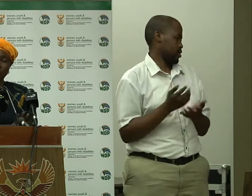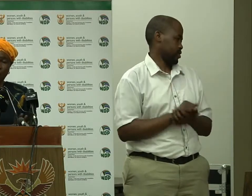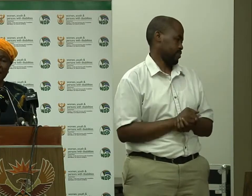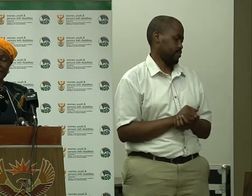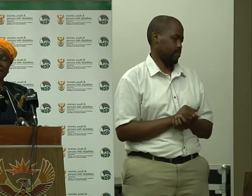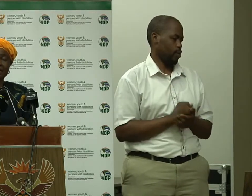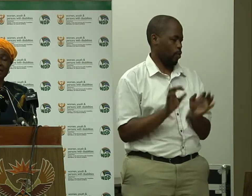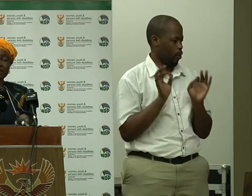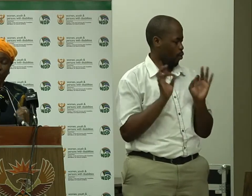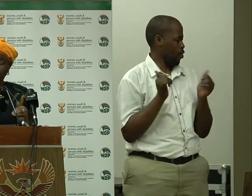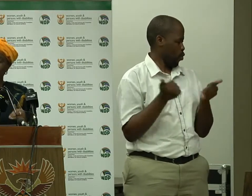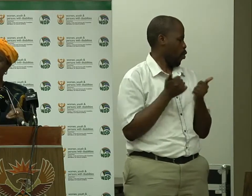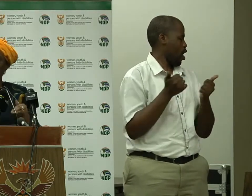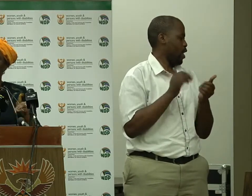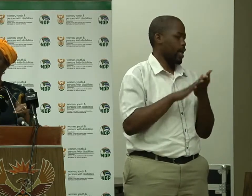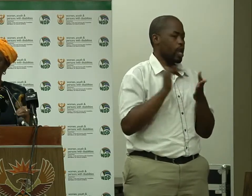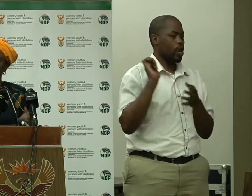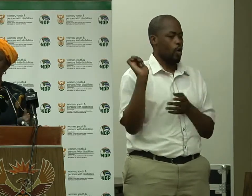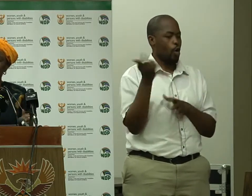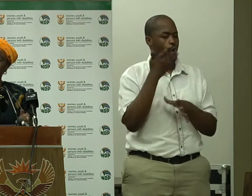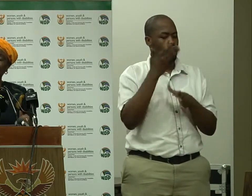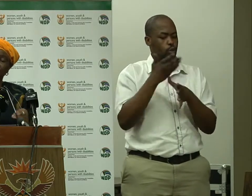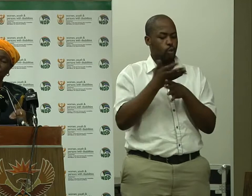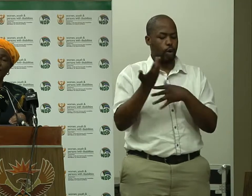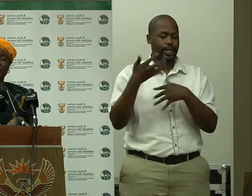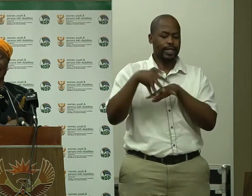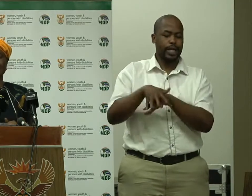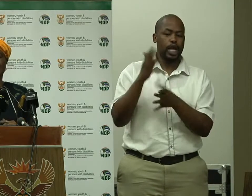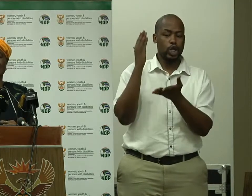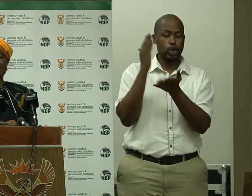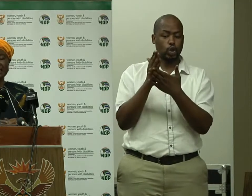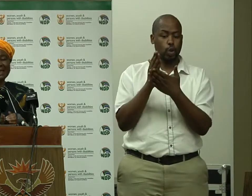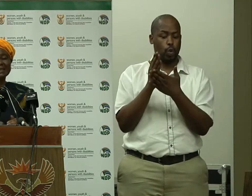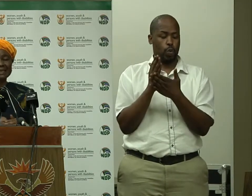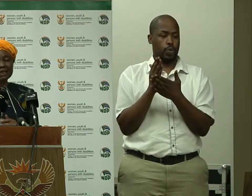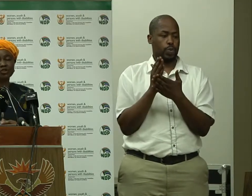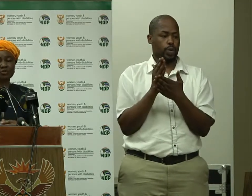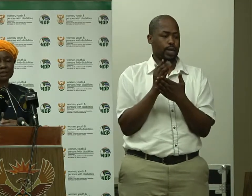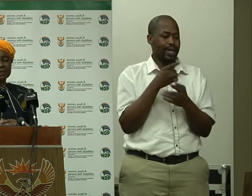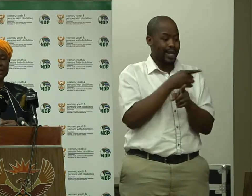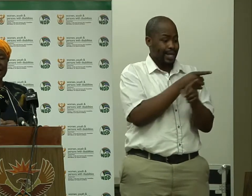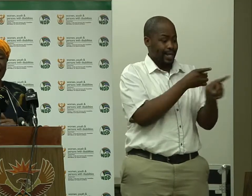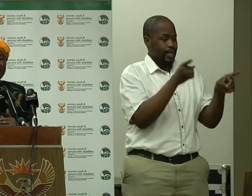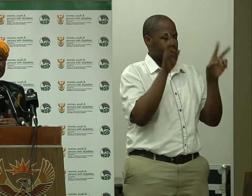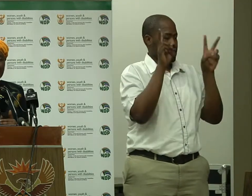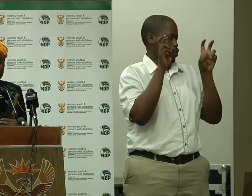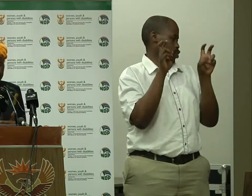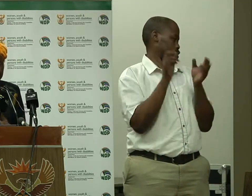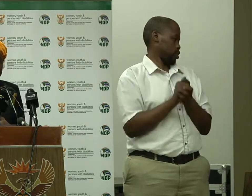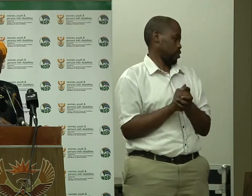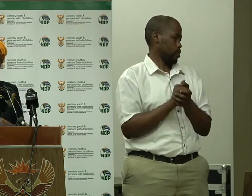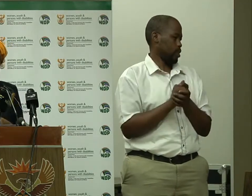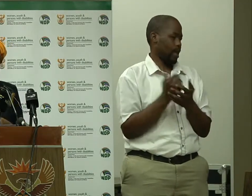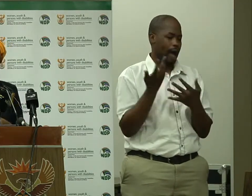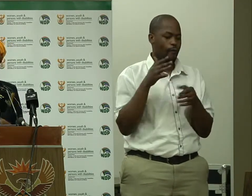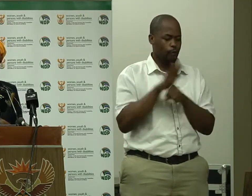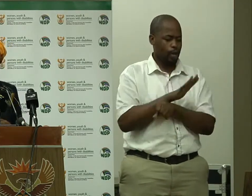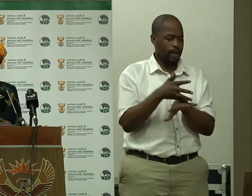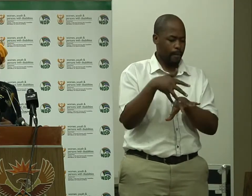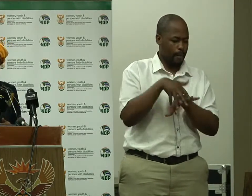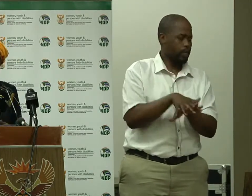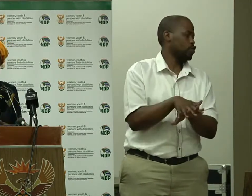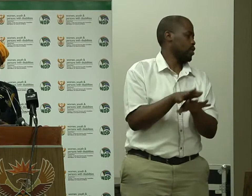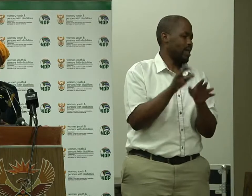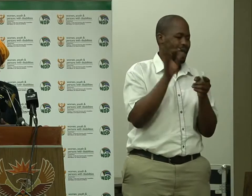represented us well in all the work streams, ensuring that these issues are mainstreams,